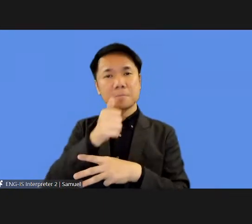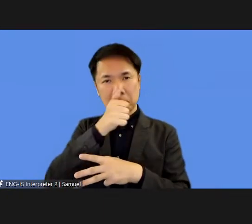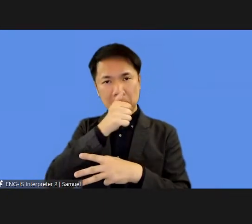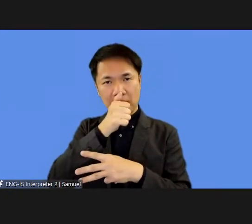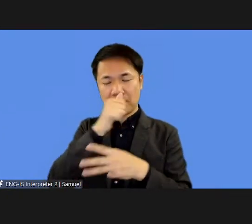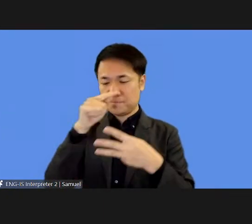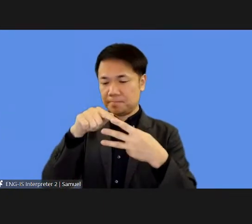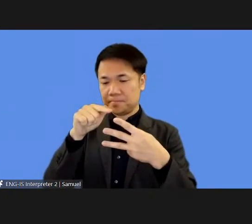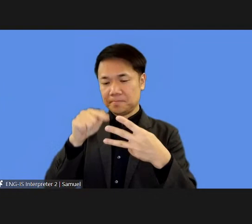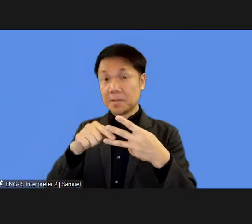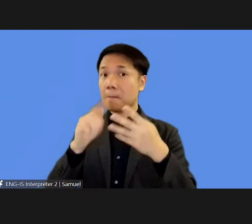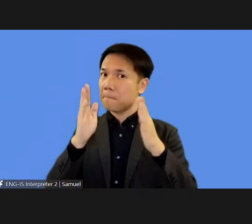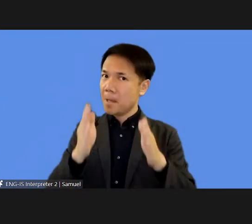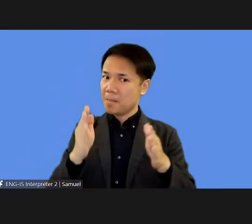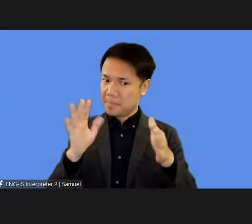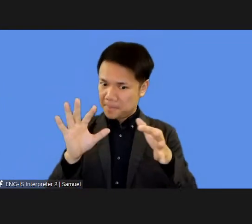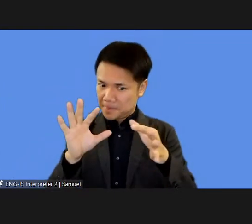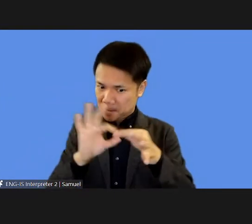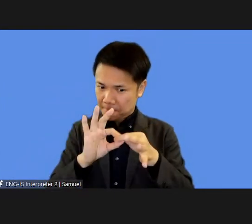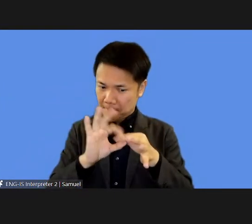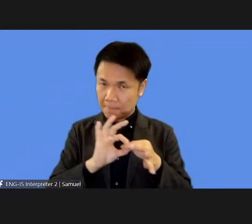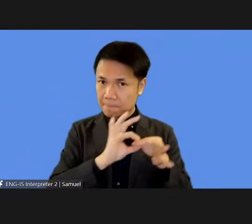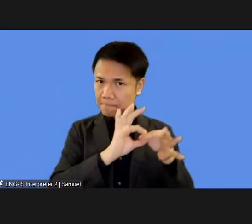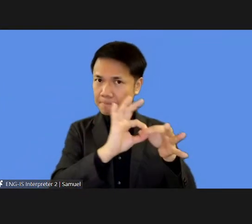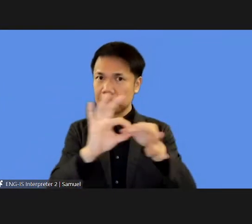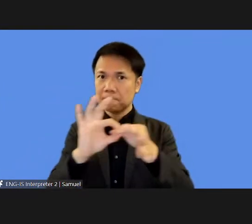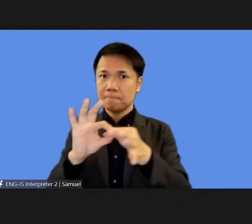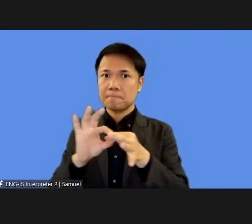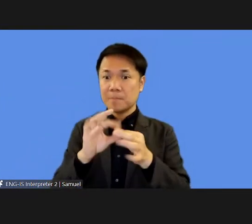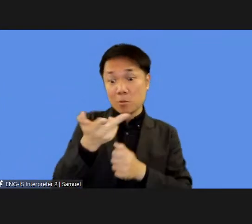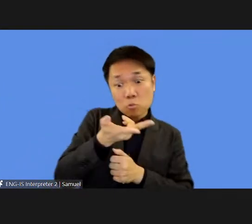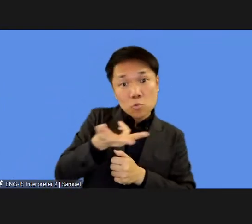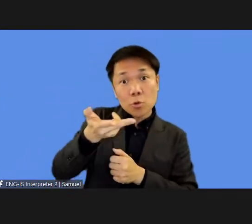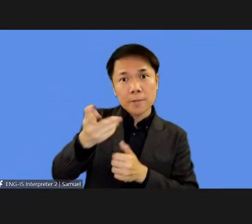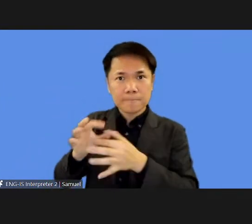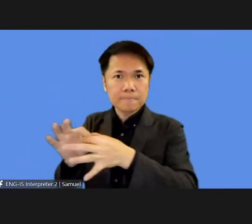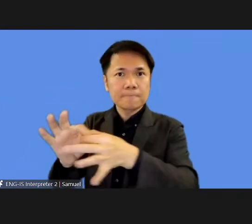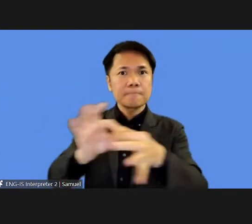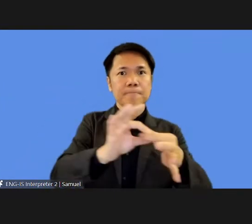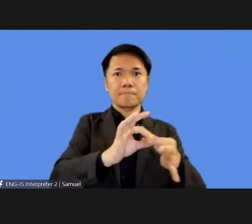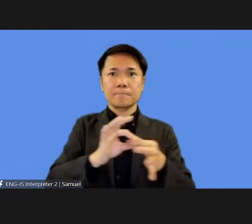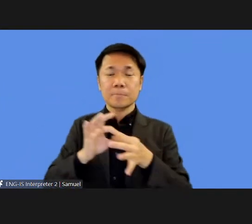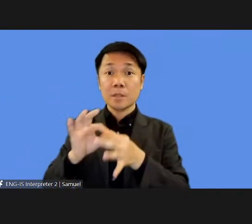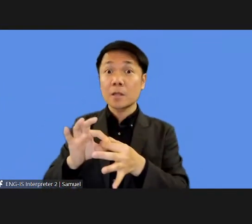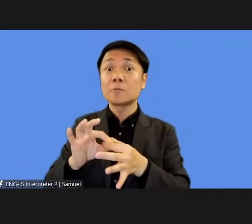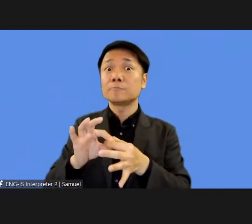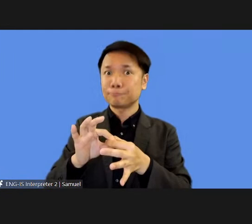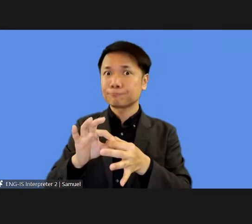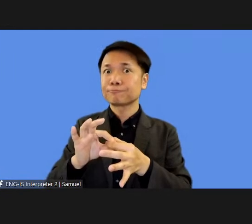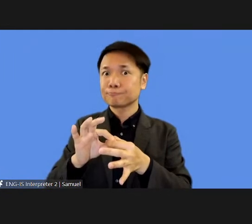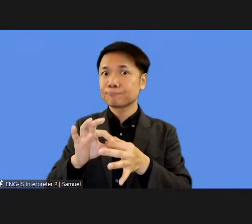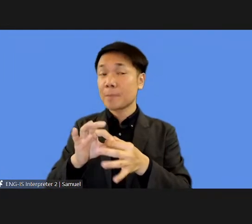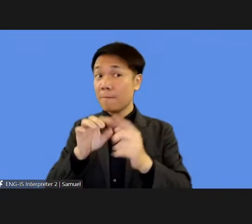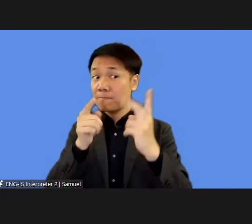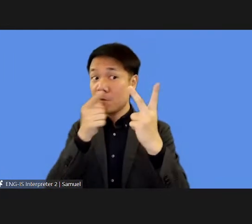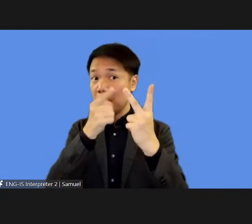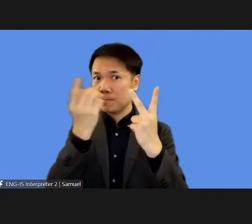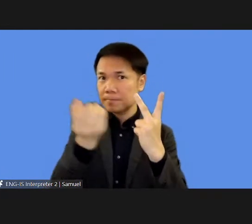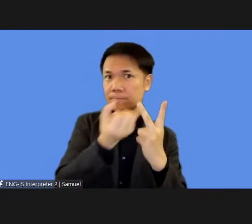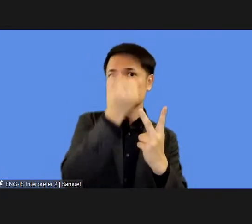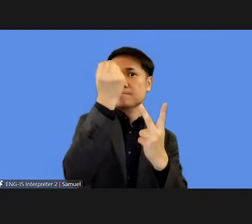involved to ensure that we take these steps forward to achieving these very